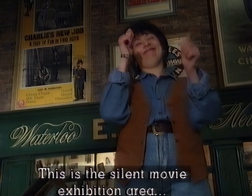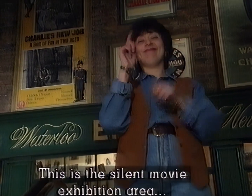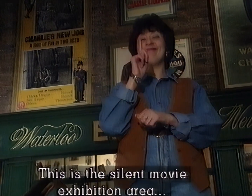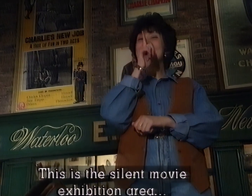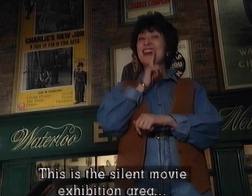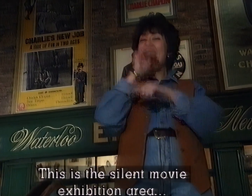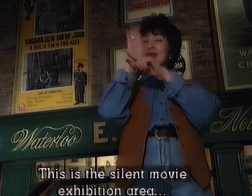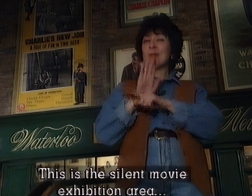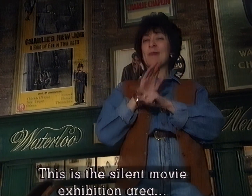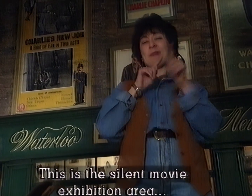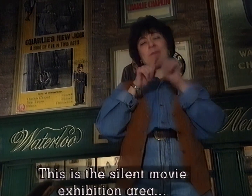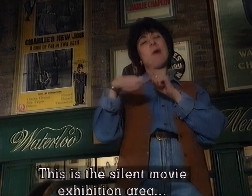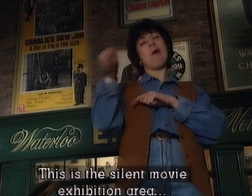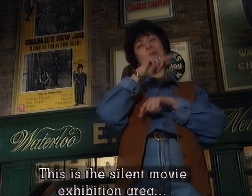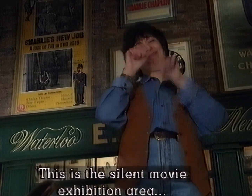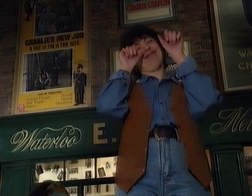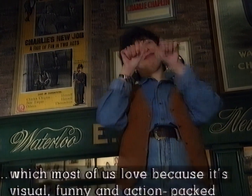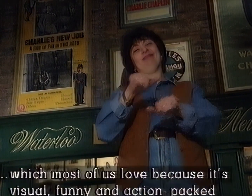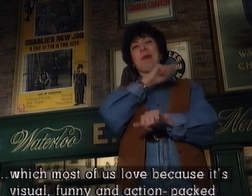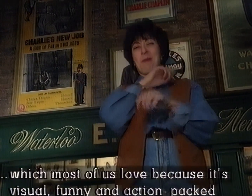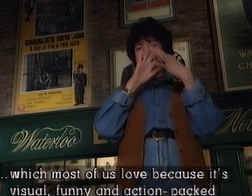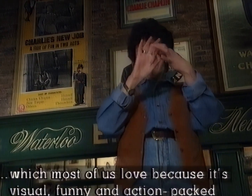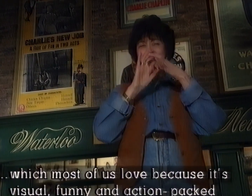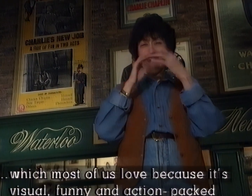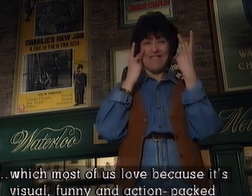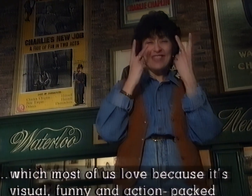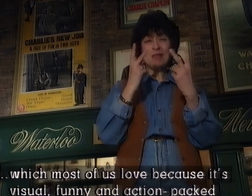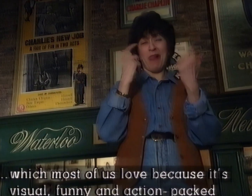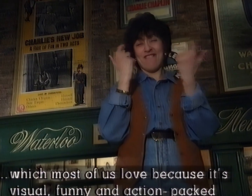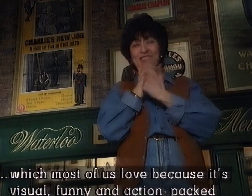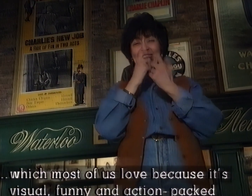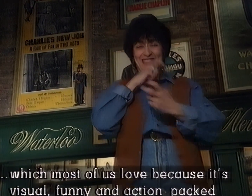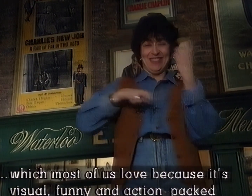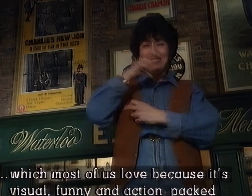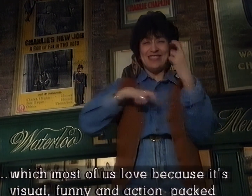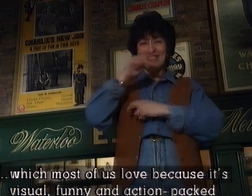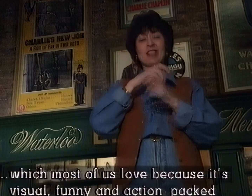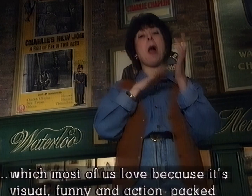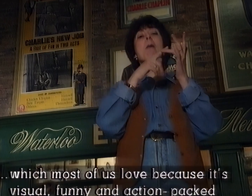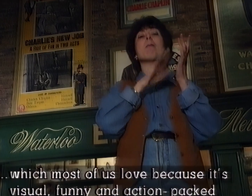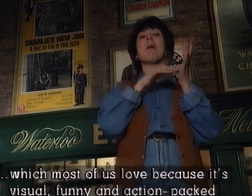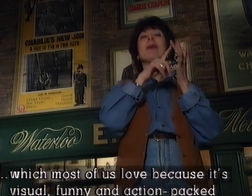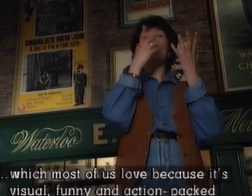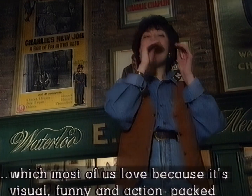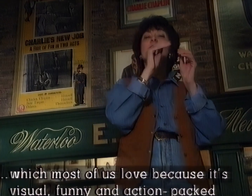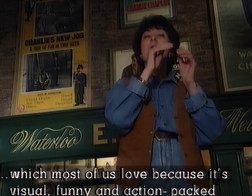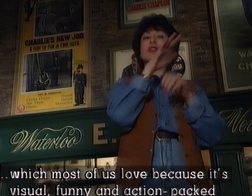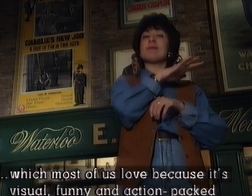This is the silent movie exhibition area, which most of us know and love, because it's very visual, funny and action-packed.